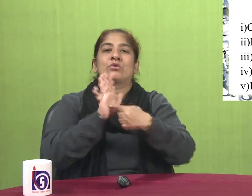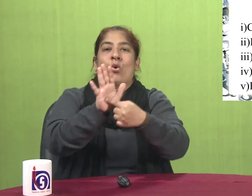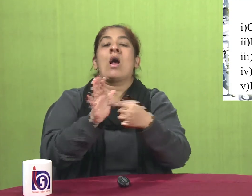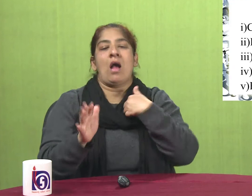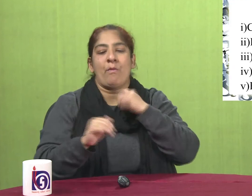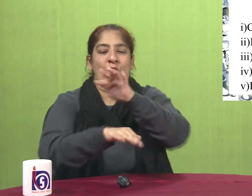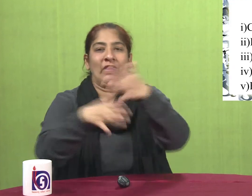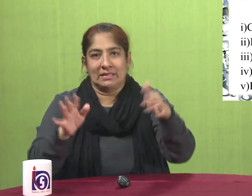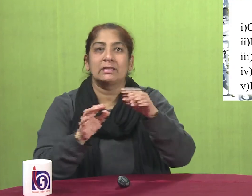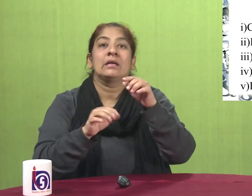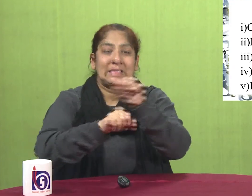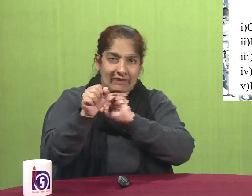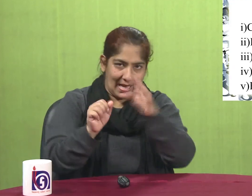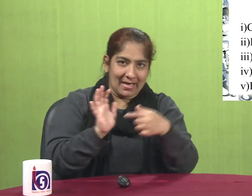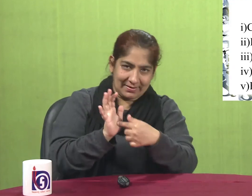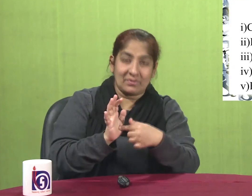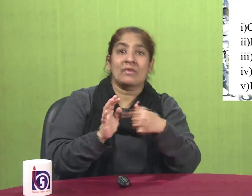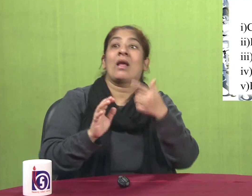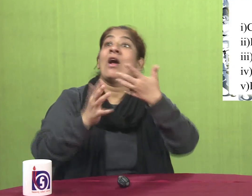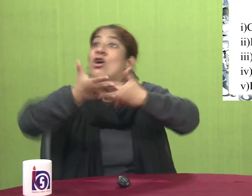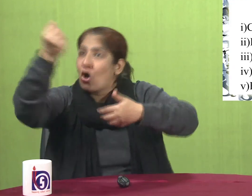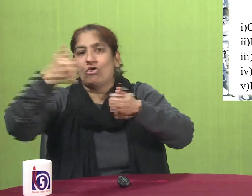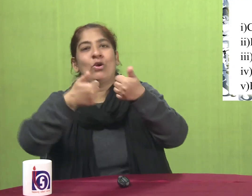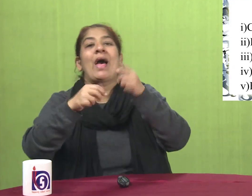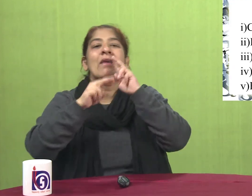used as proof if later needed.